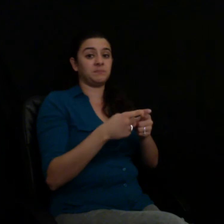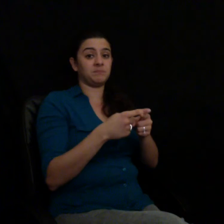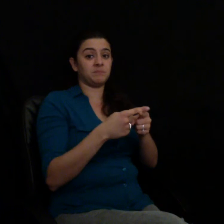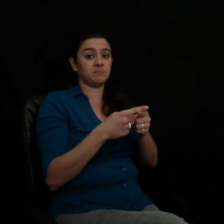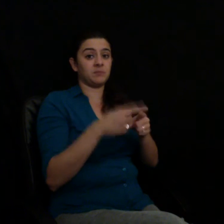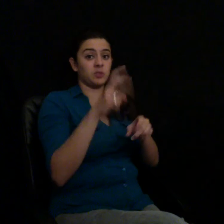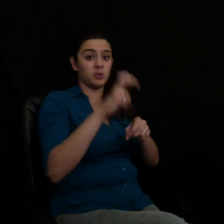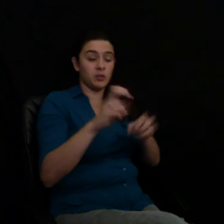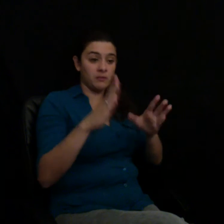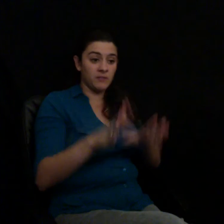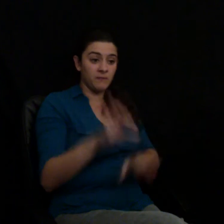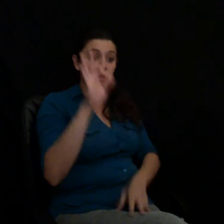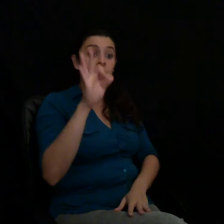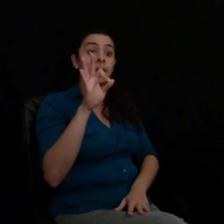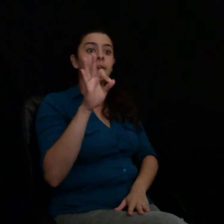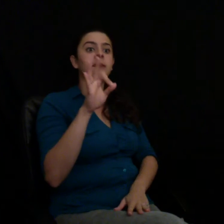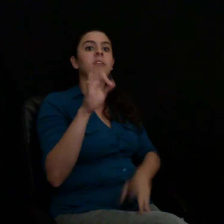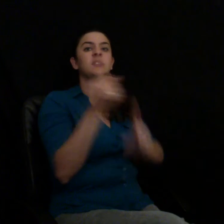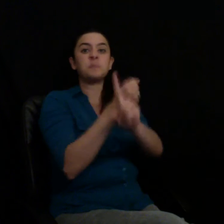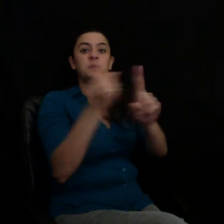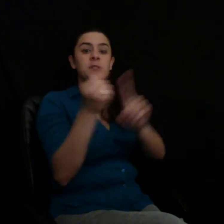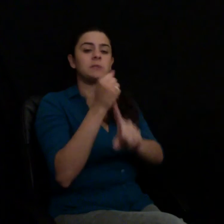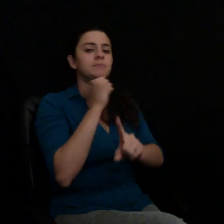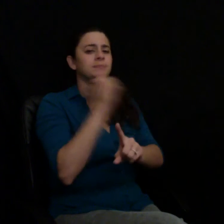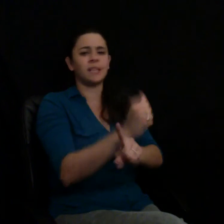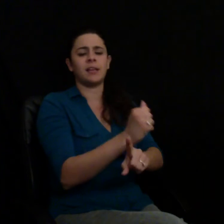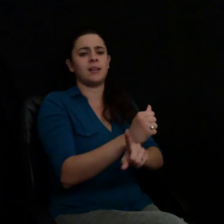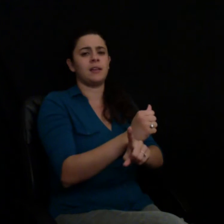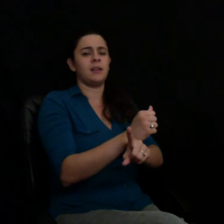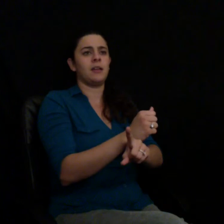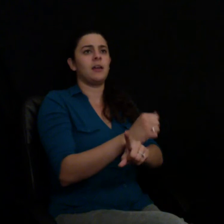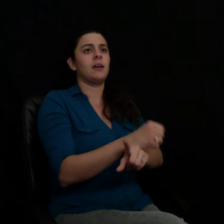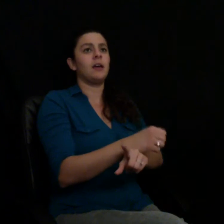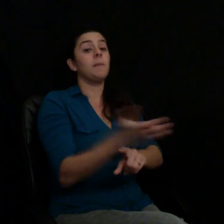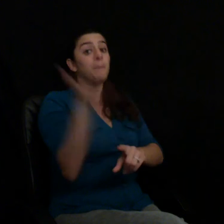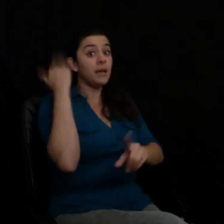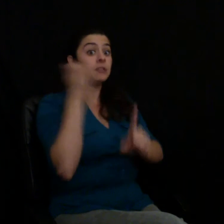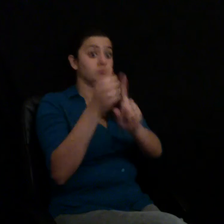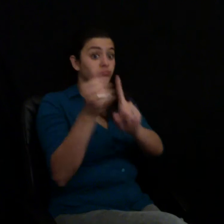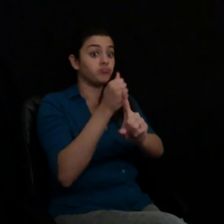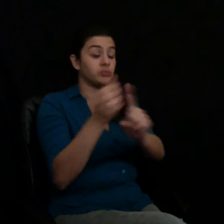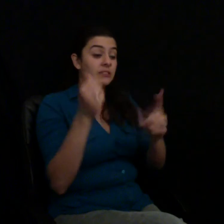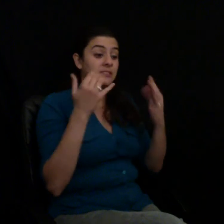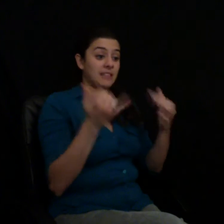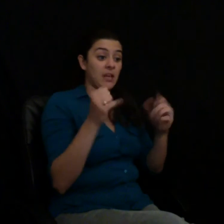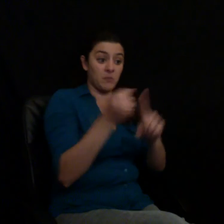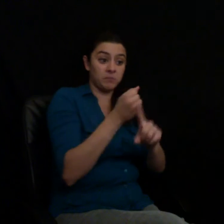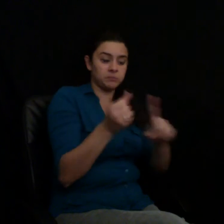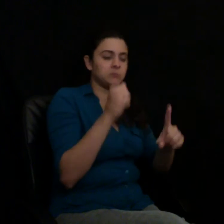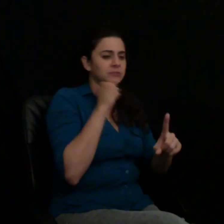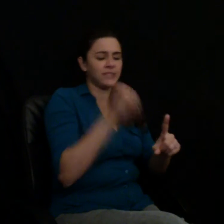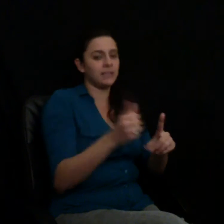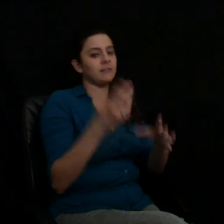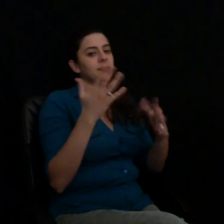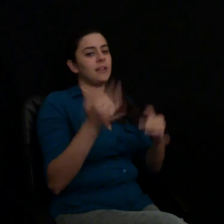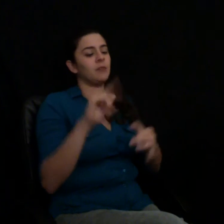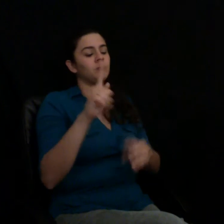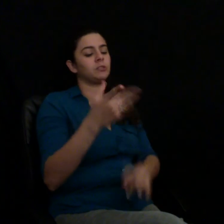politically correct society with a lot more surveillance and legal access, bulls won't even touch you with their hand now. They just write you a ticket,